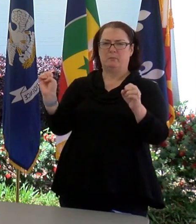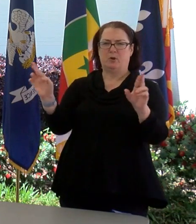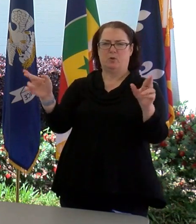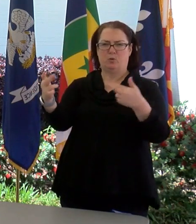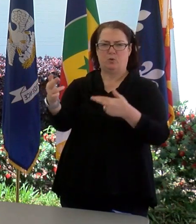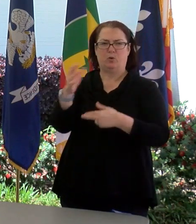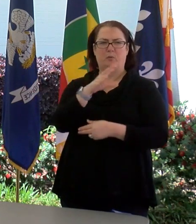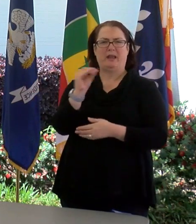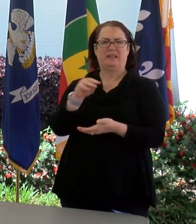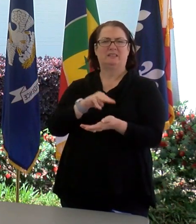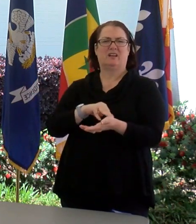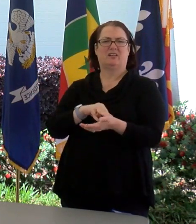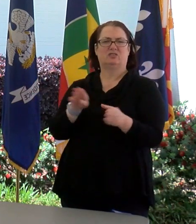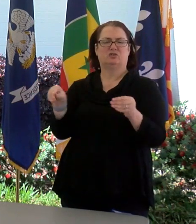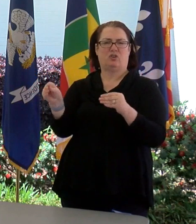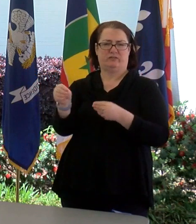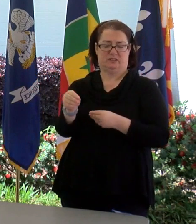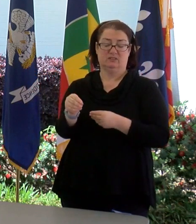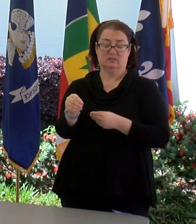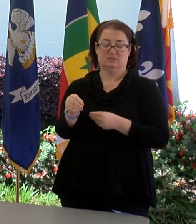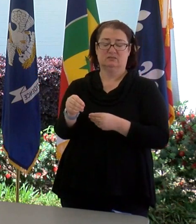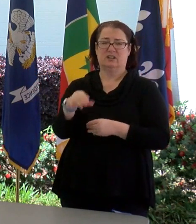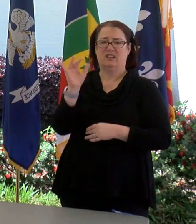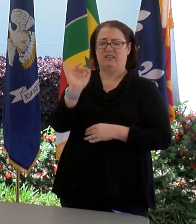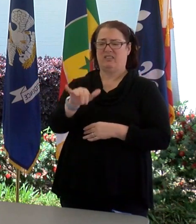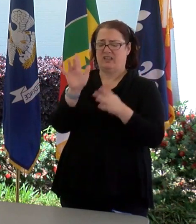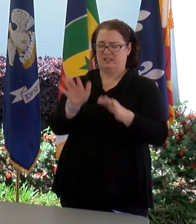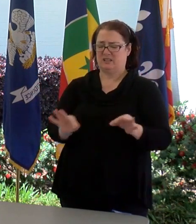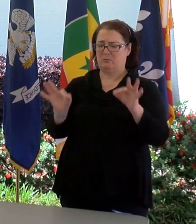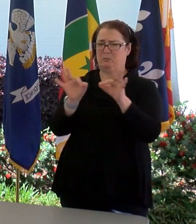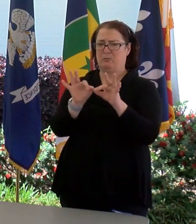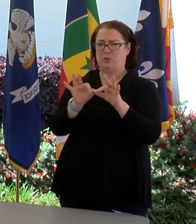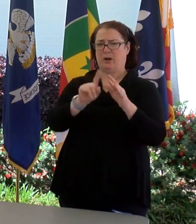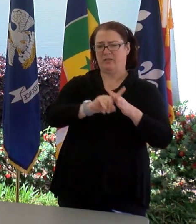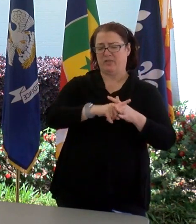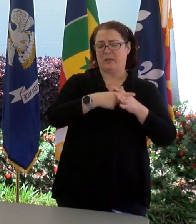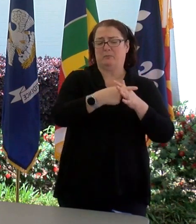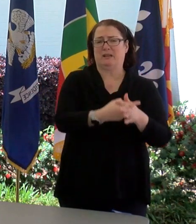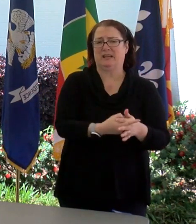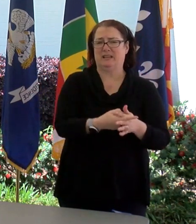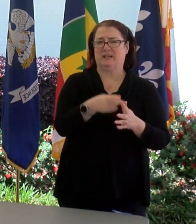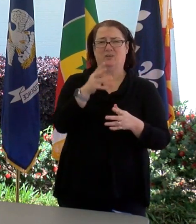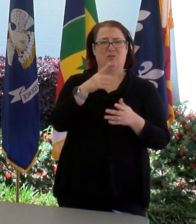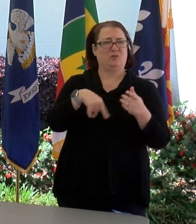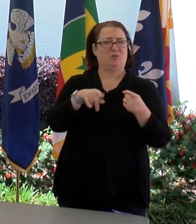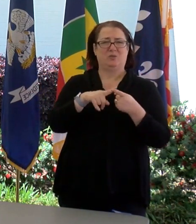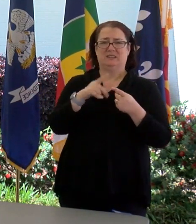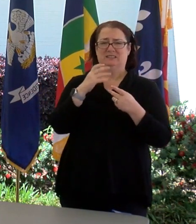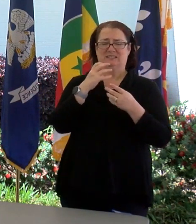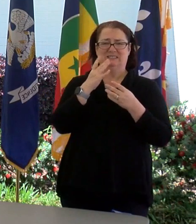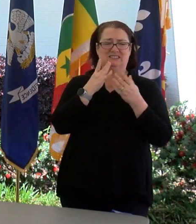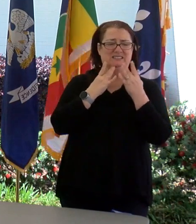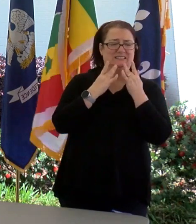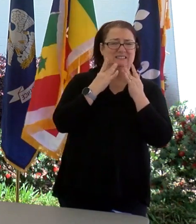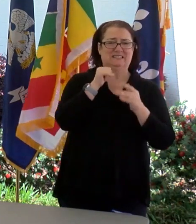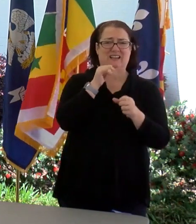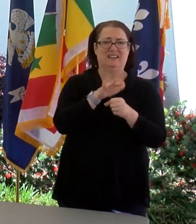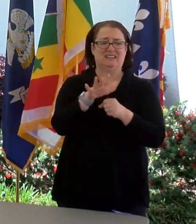medical providers. This was particularly important at the beginning when testing availability was much more limited.